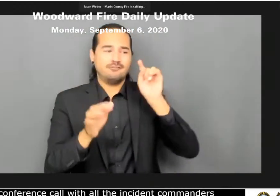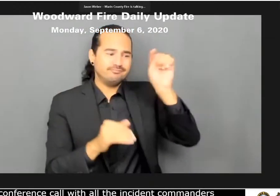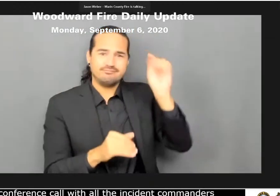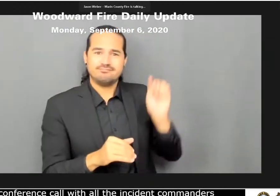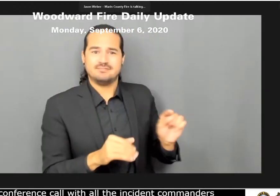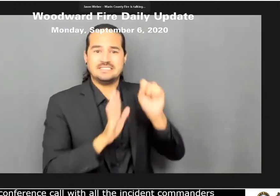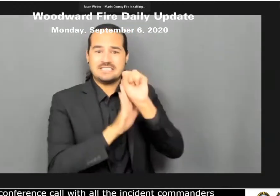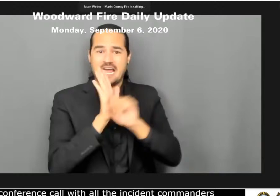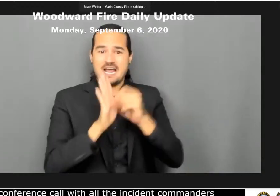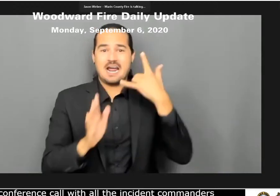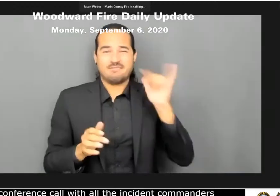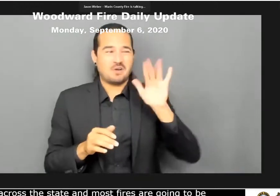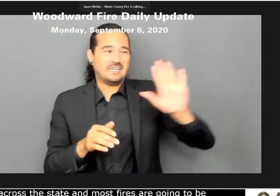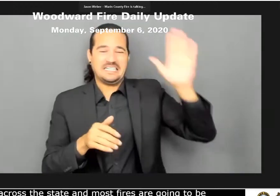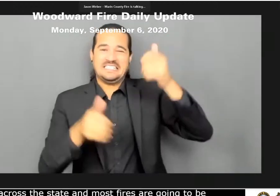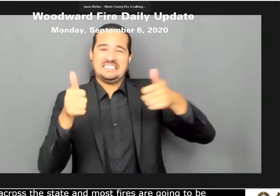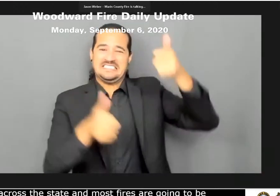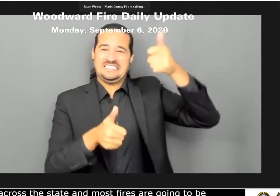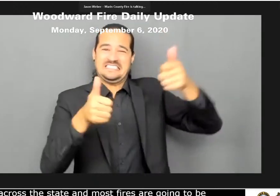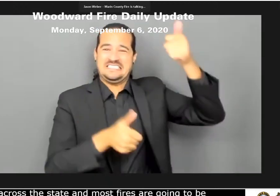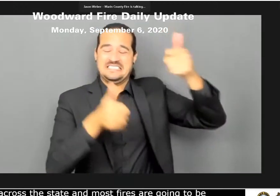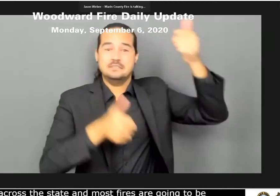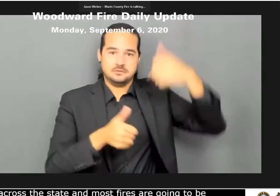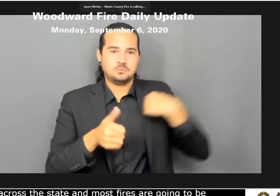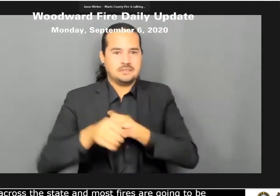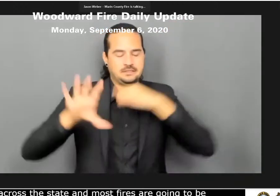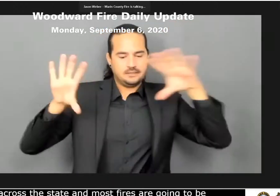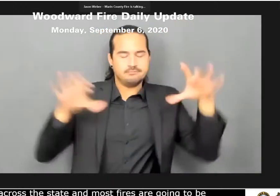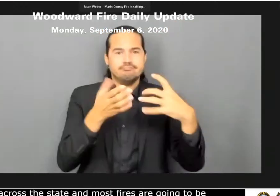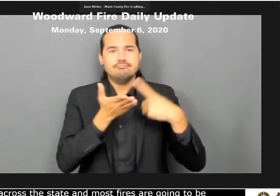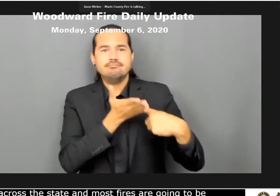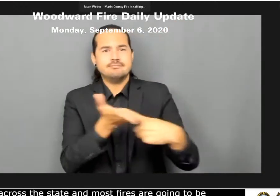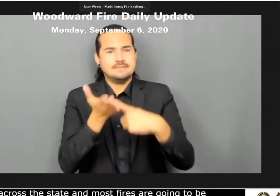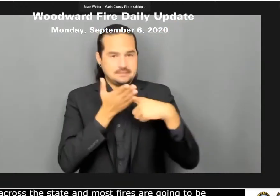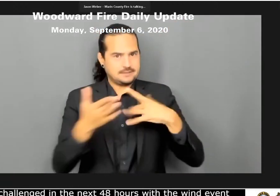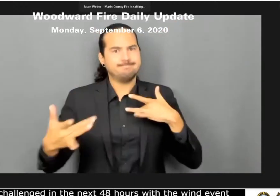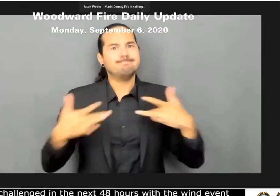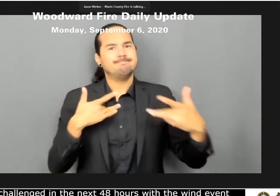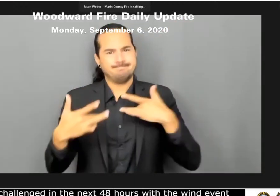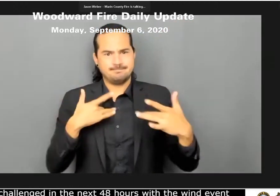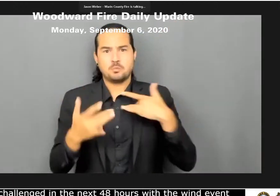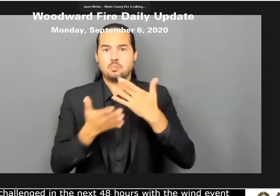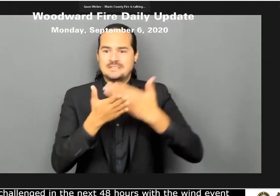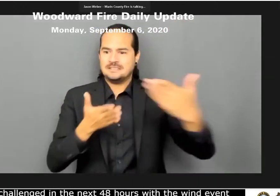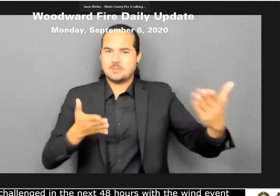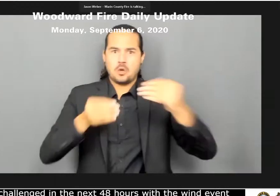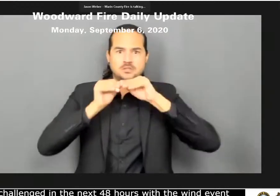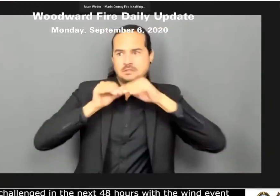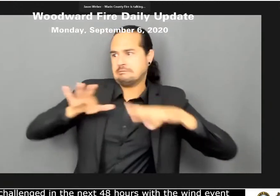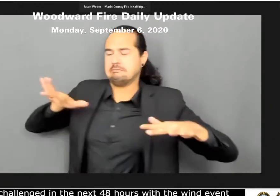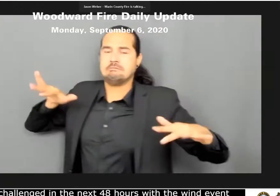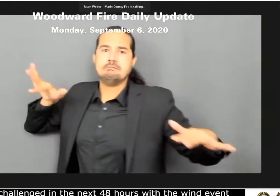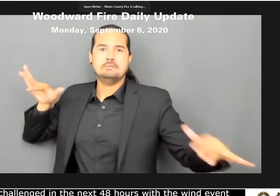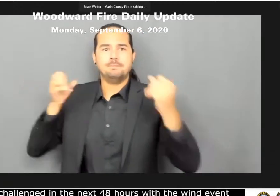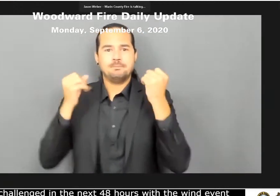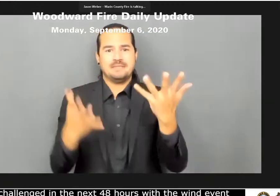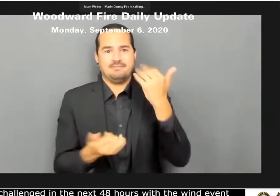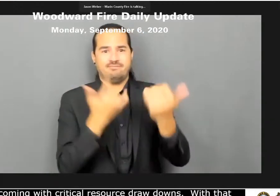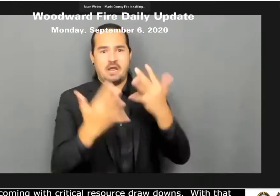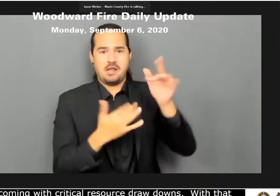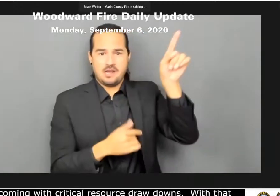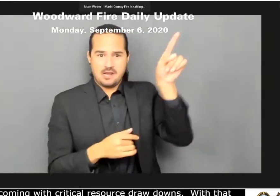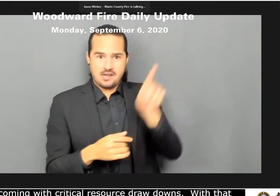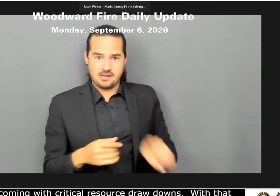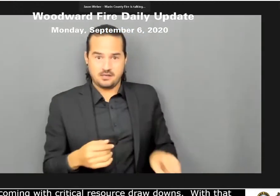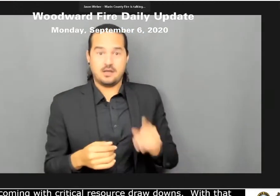48 hours with the wind event that's coming with critical resource drawdowns. With that said, the county has pre-positioned